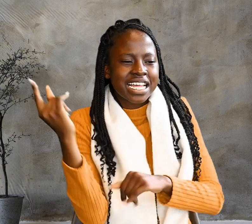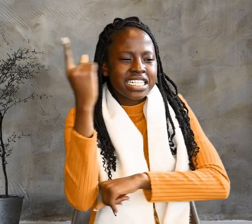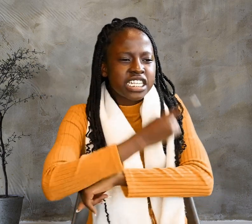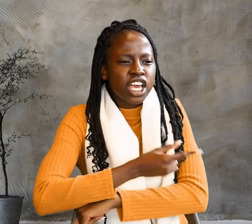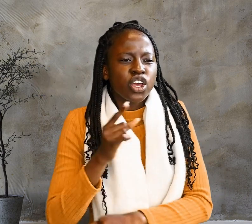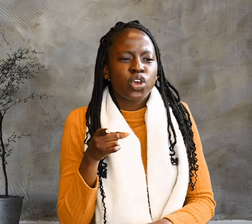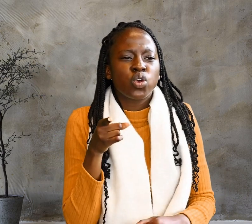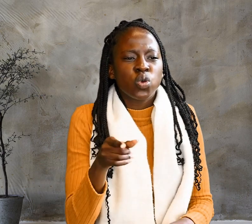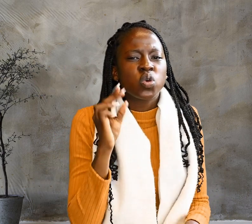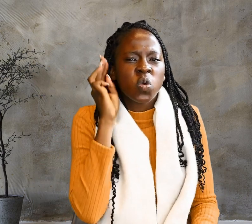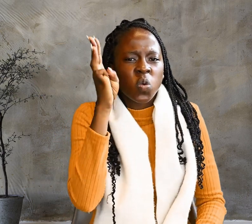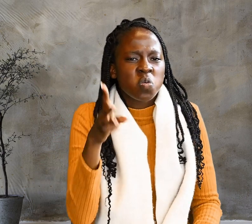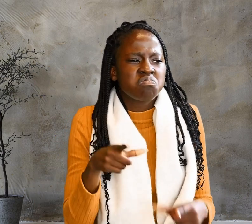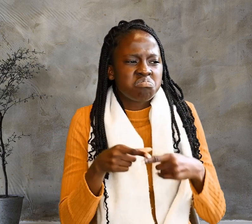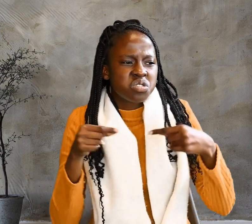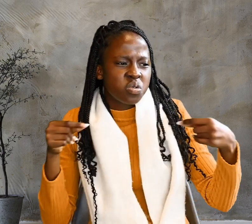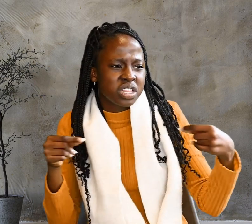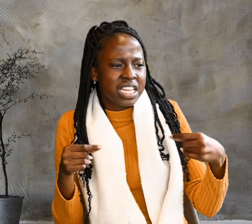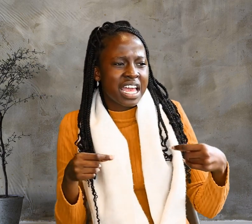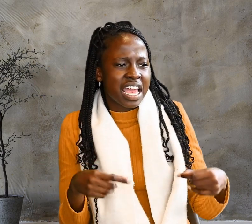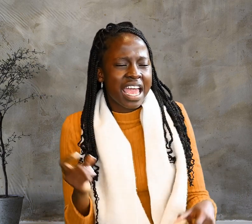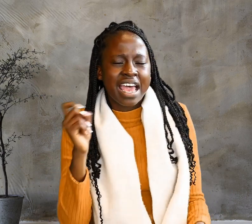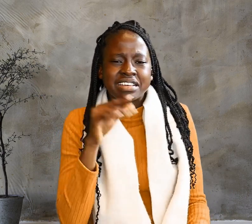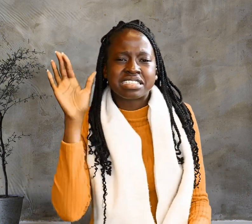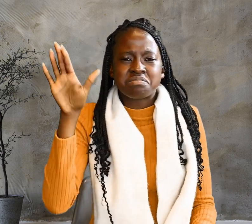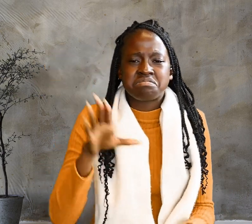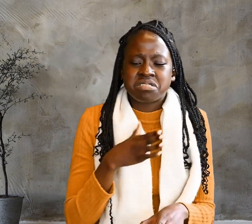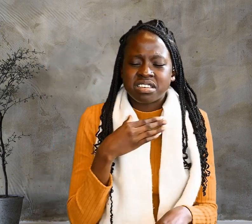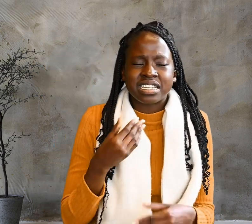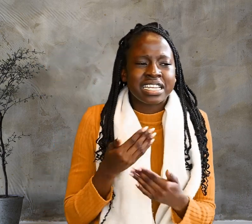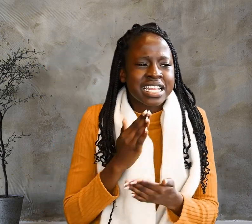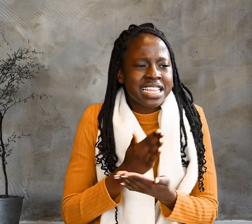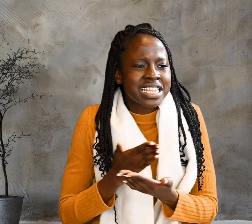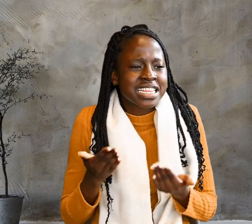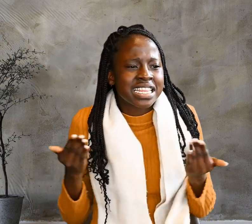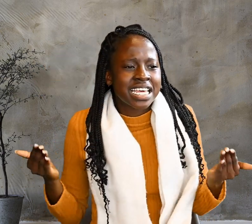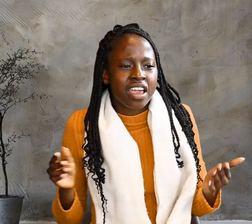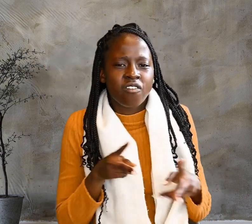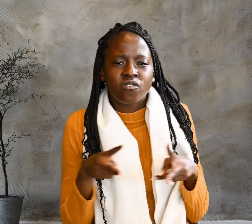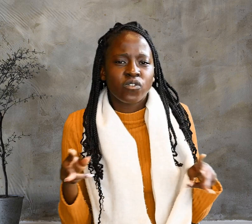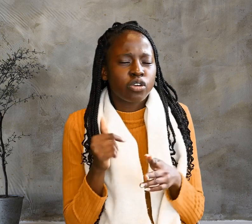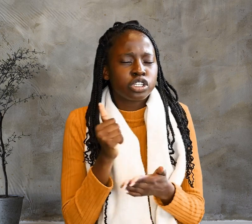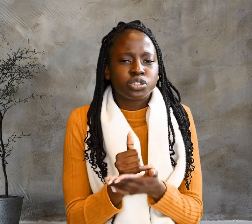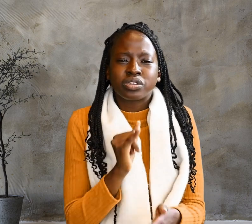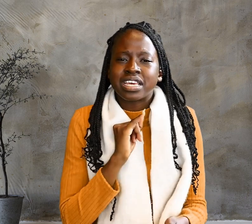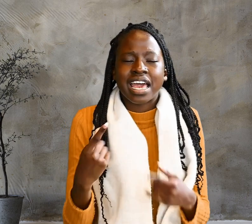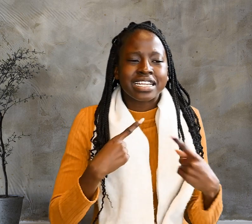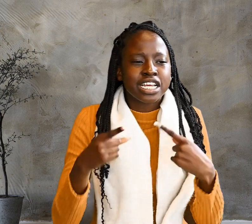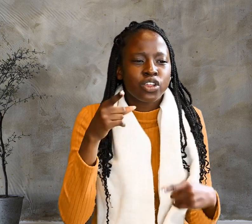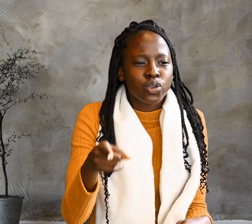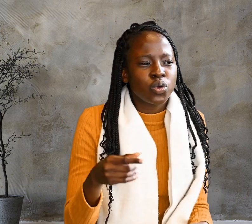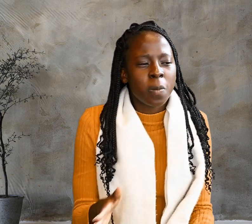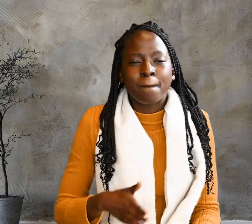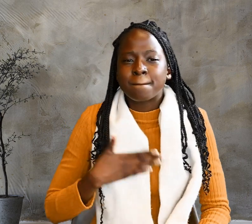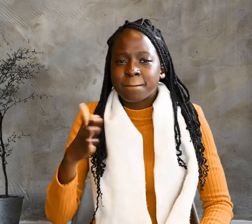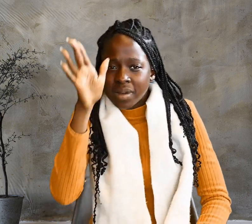longer ask me anything. Very truly, I tell you, my Father will give